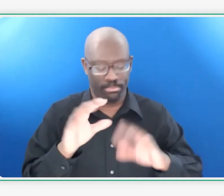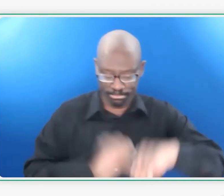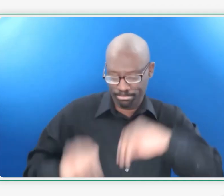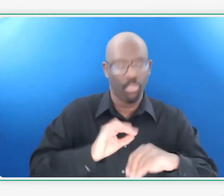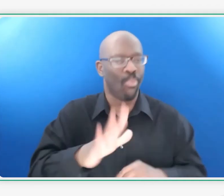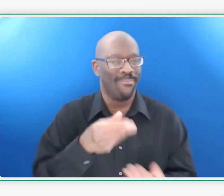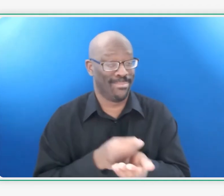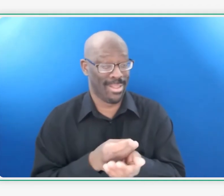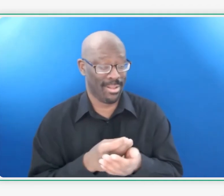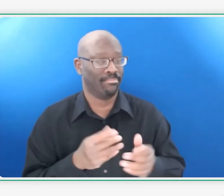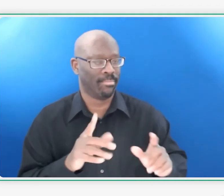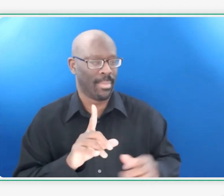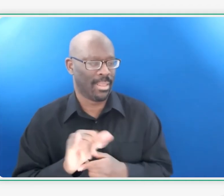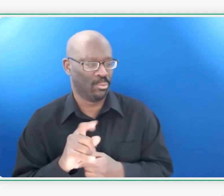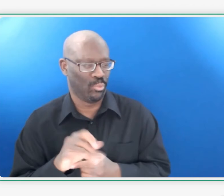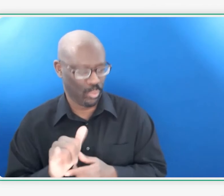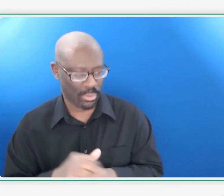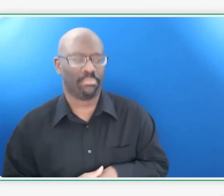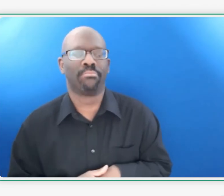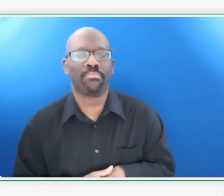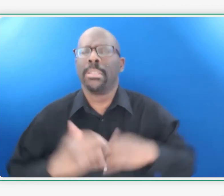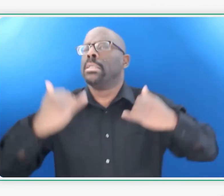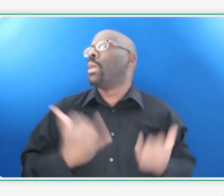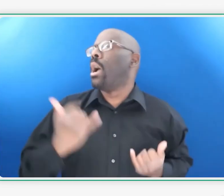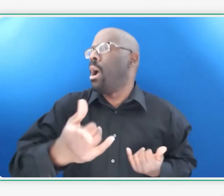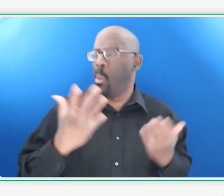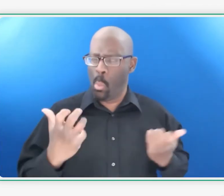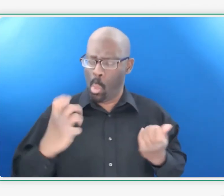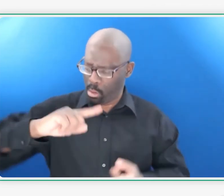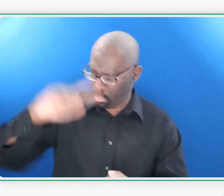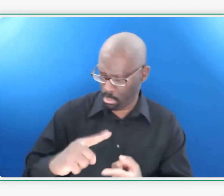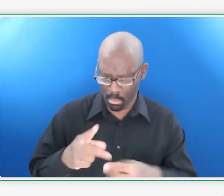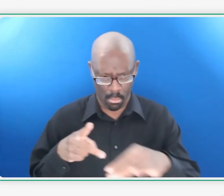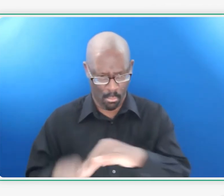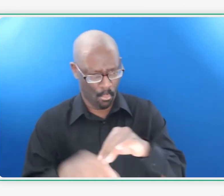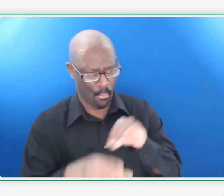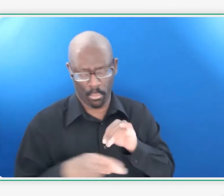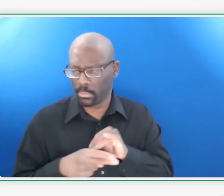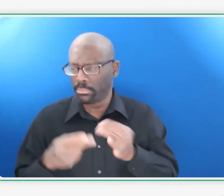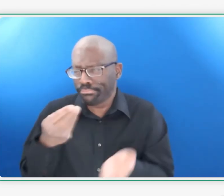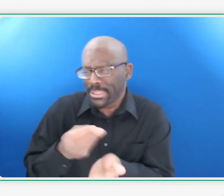So the point is right now is the best time to start taking a look at your financial situation.